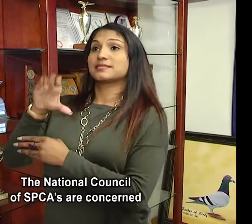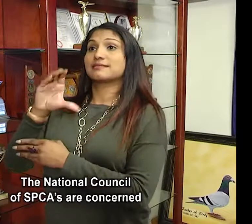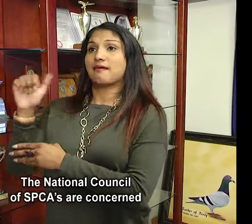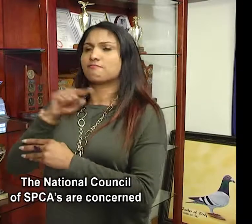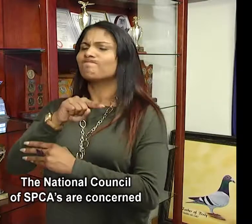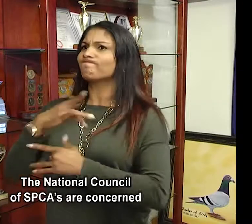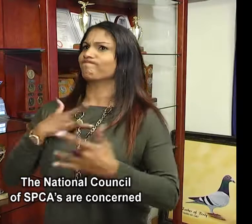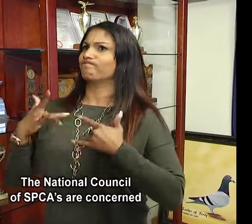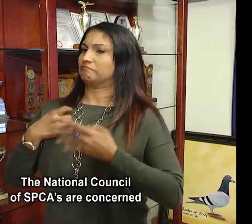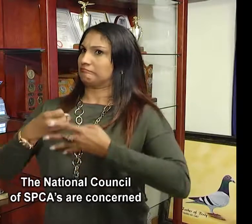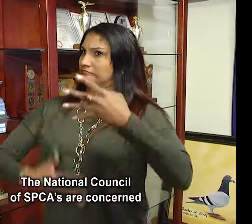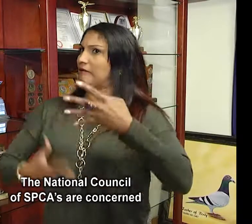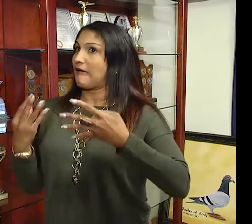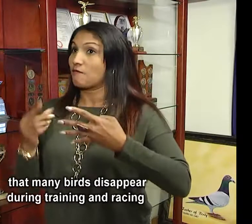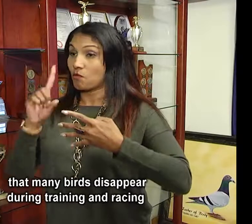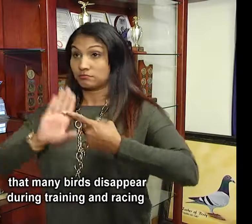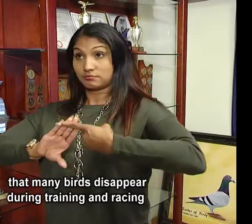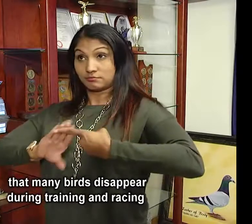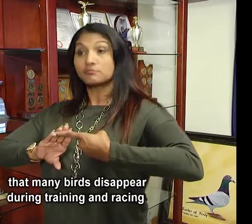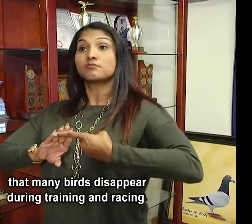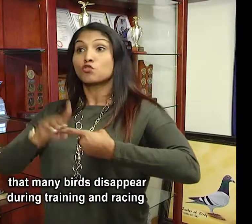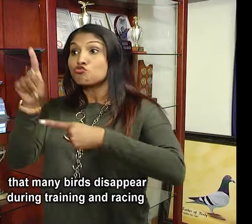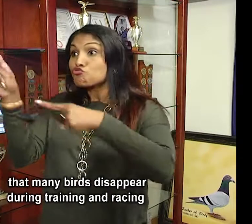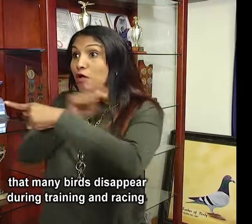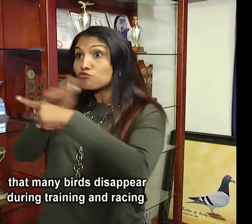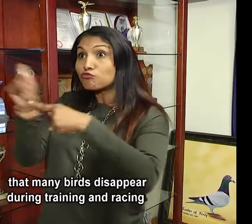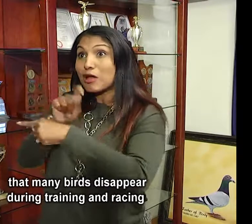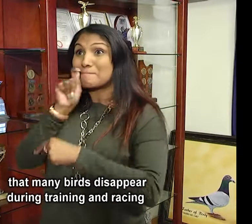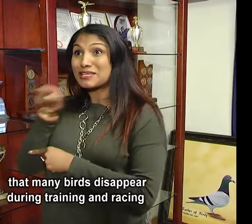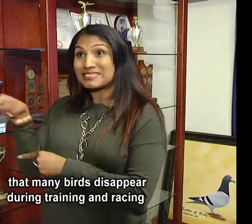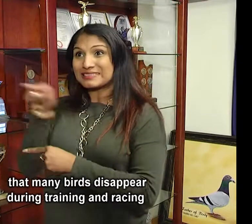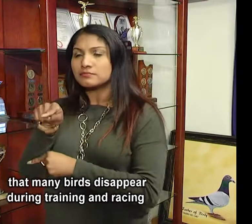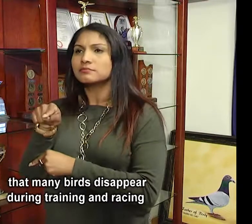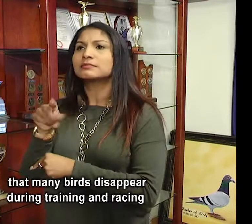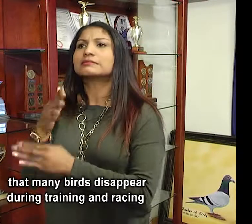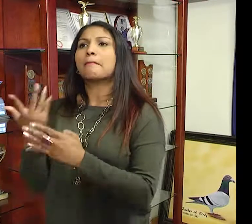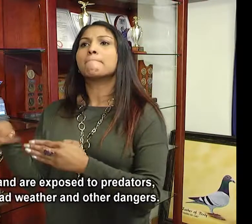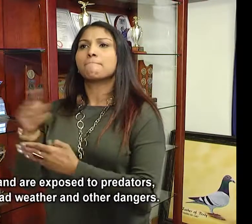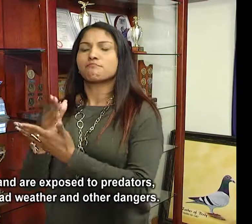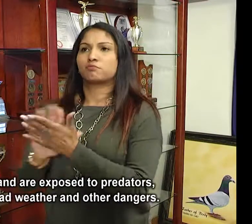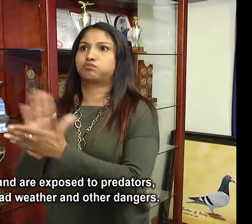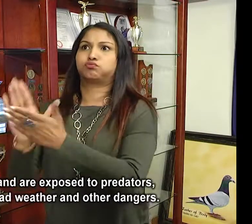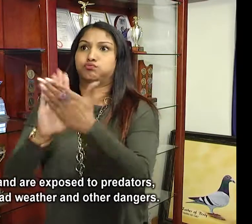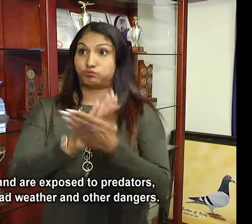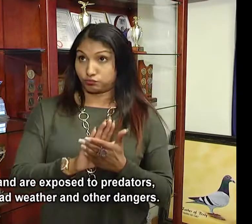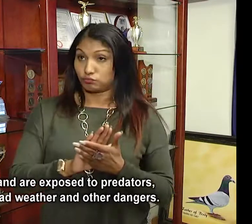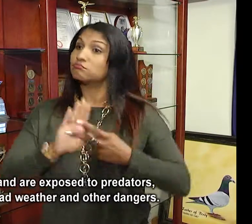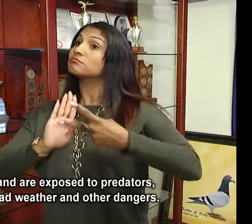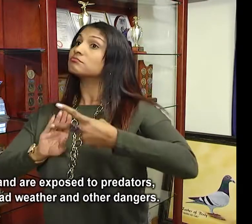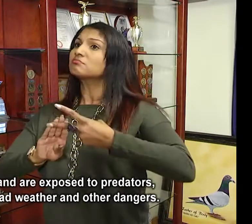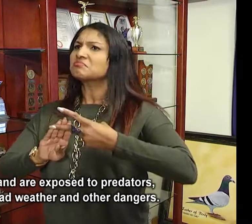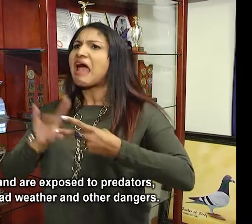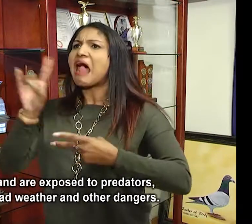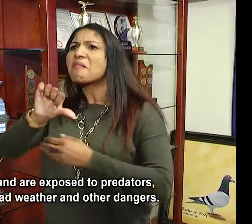The National Council of SPCAs are concerned that many birds disappear during training and racing and are exposed to predators,